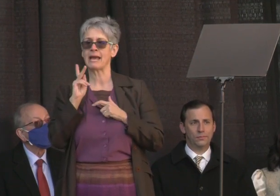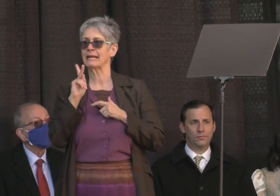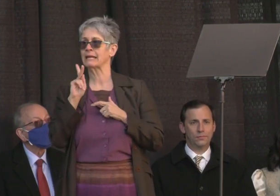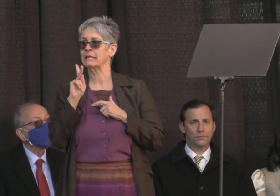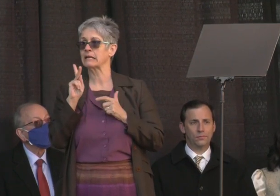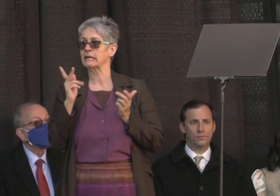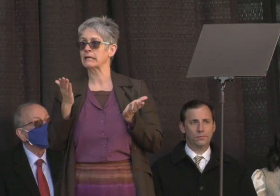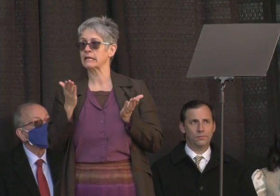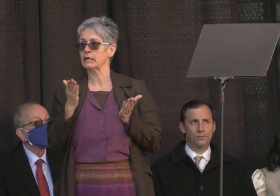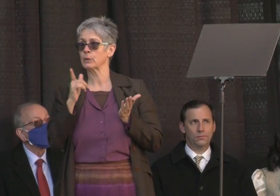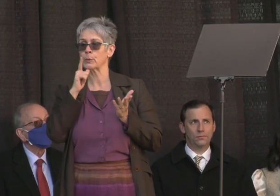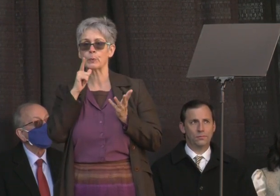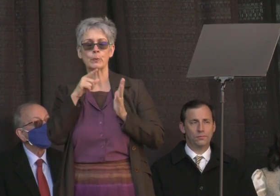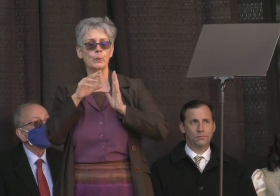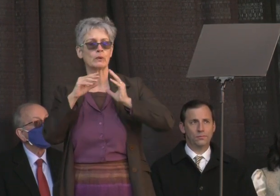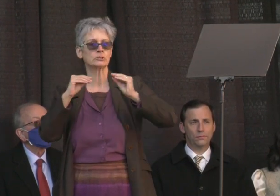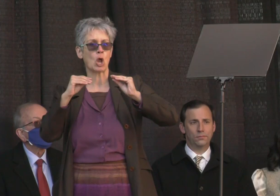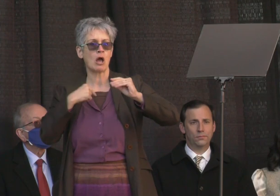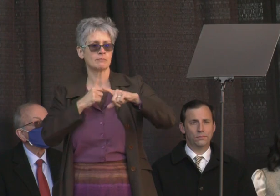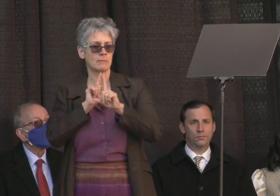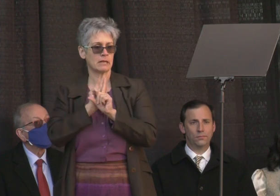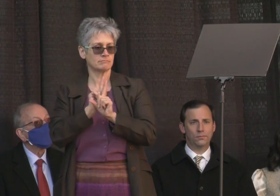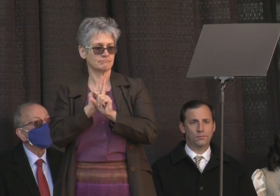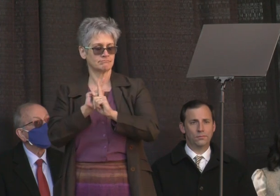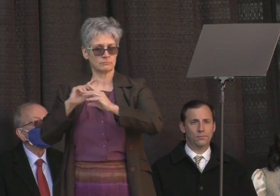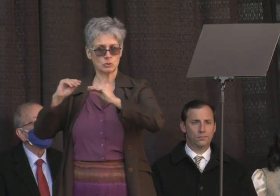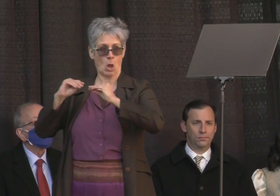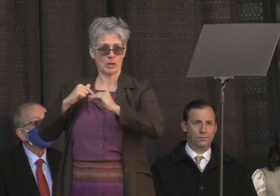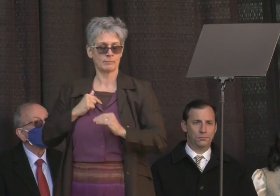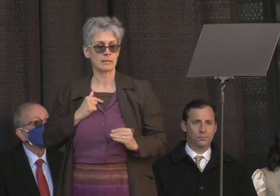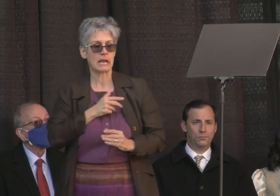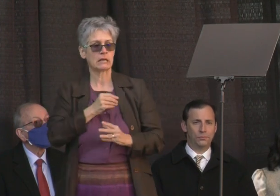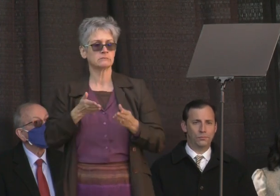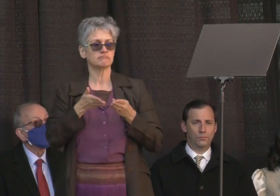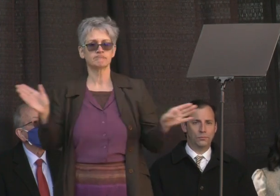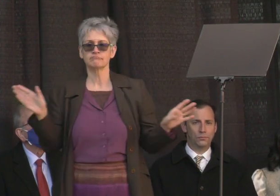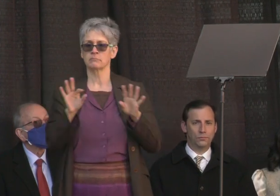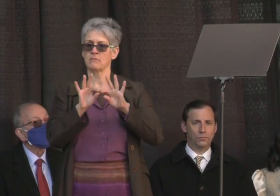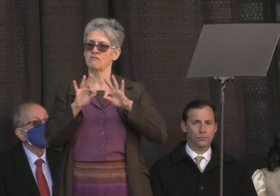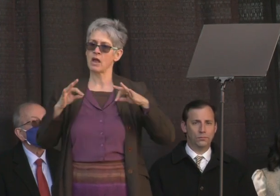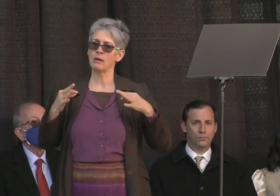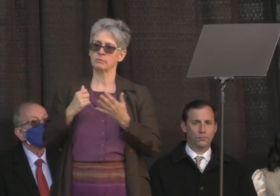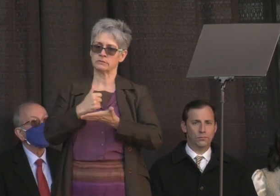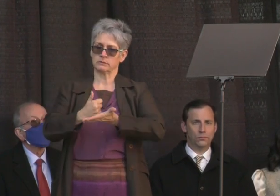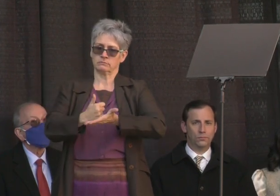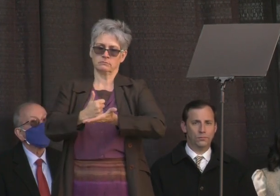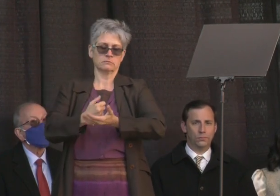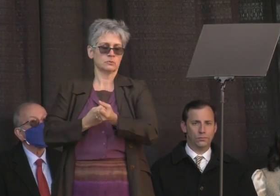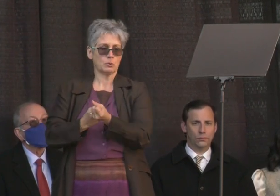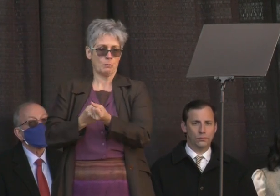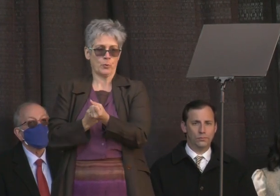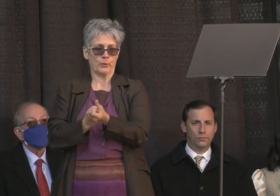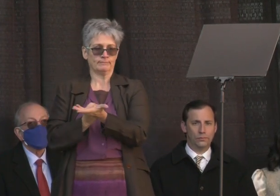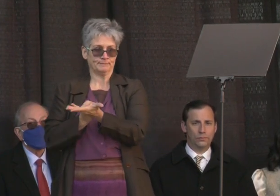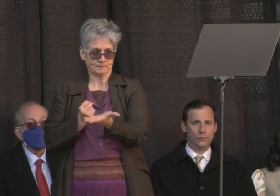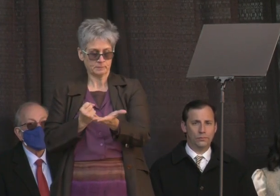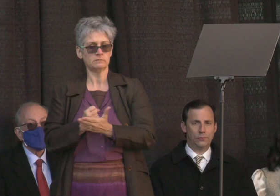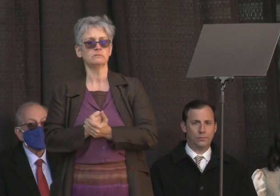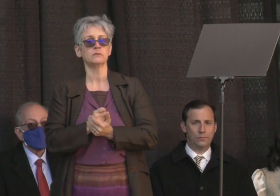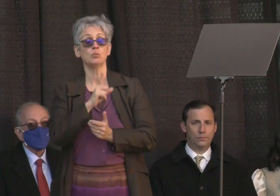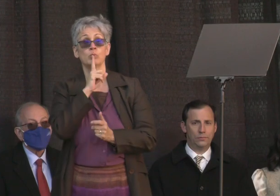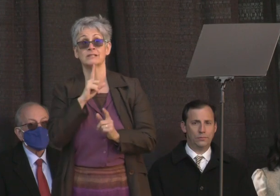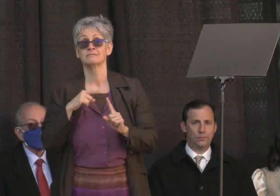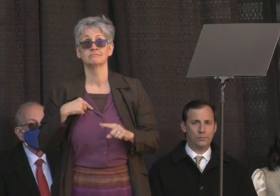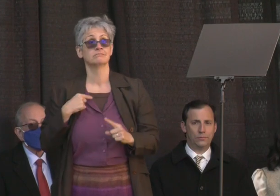here that mentored me, and just the general support that my family have received over the years. And this is, frankly, nothing more